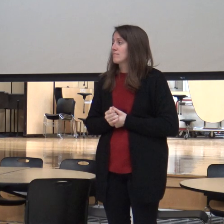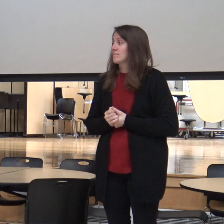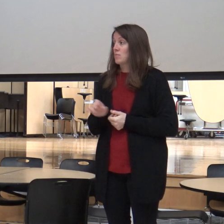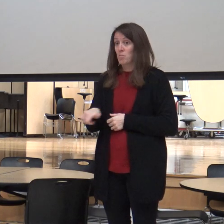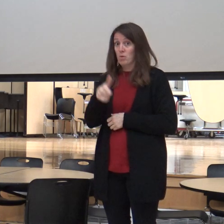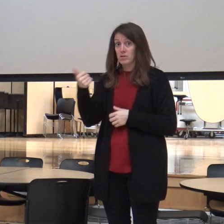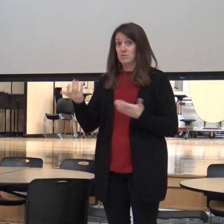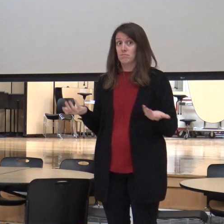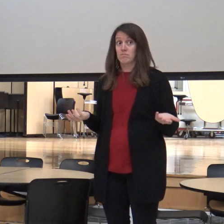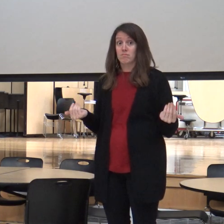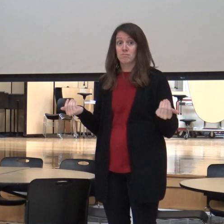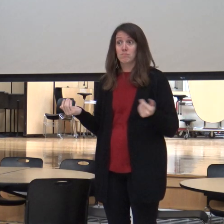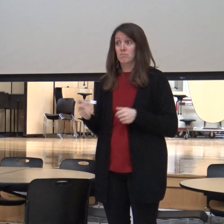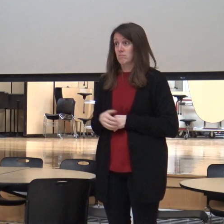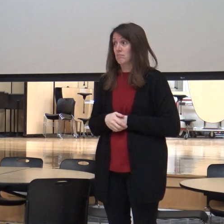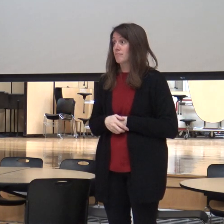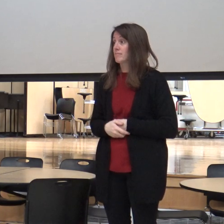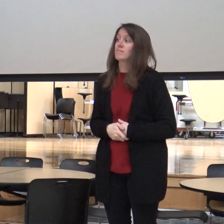What else you guys got?